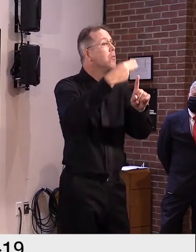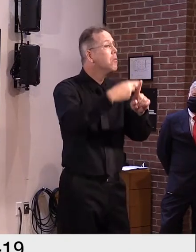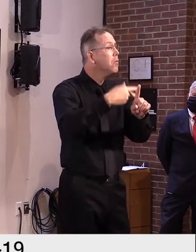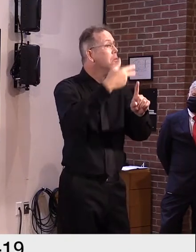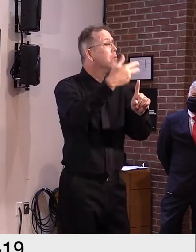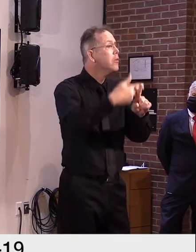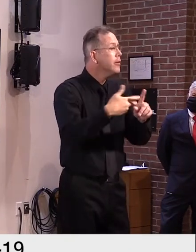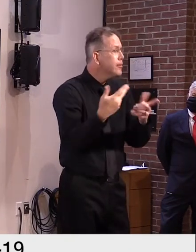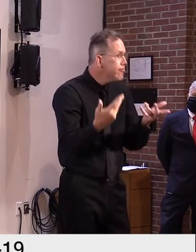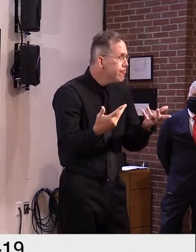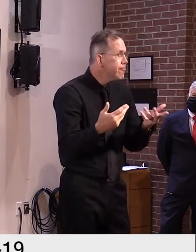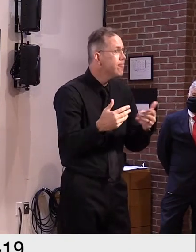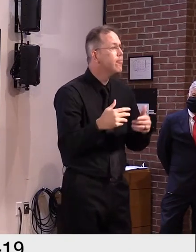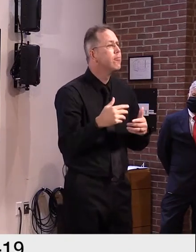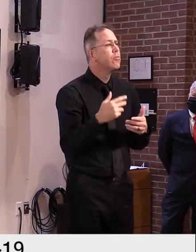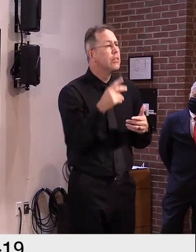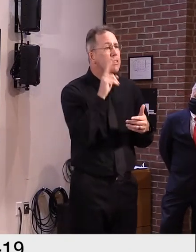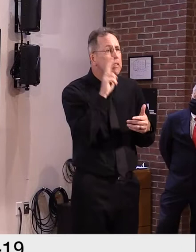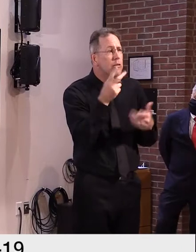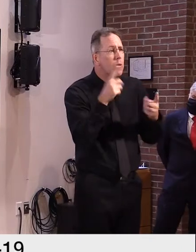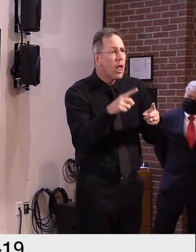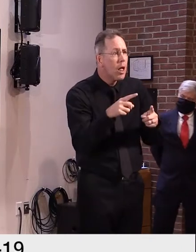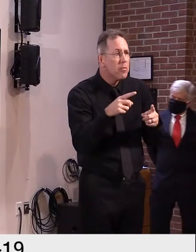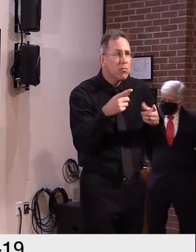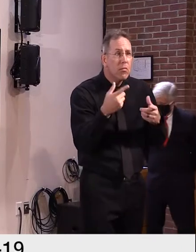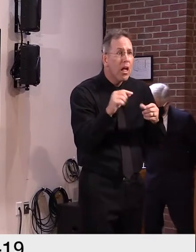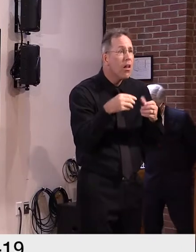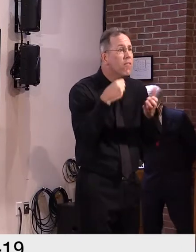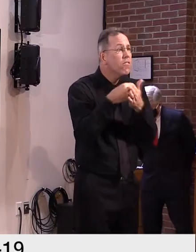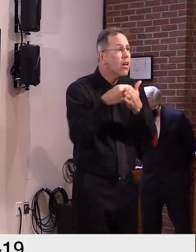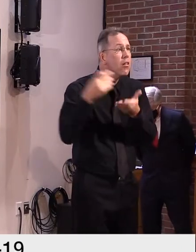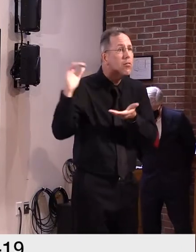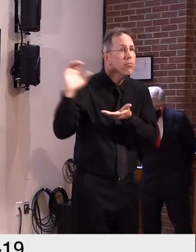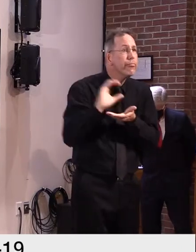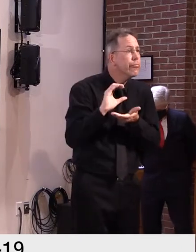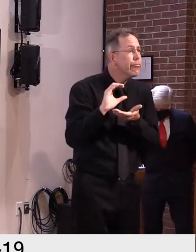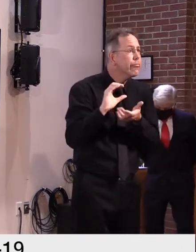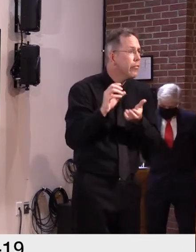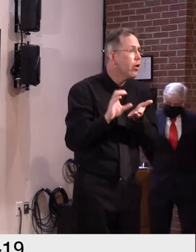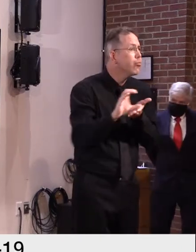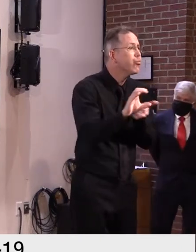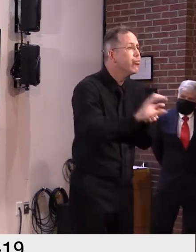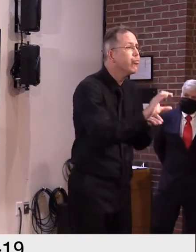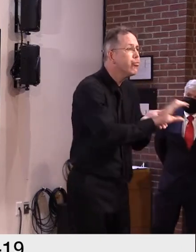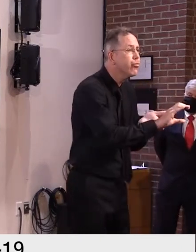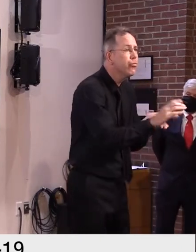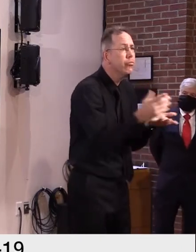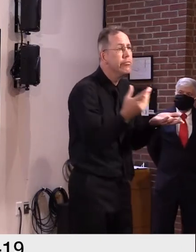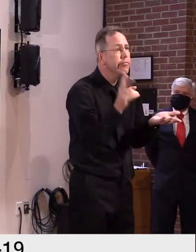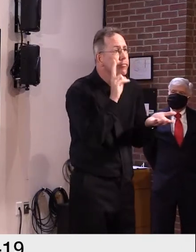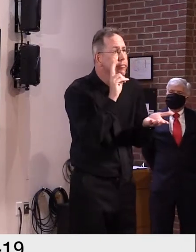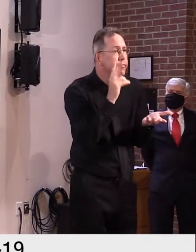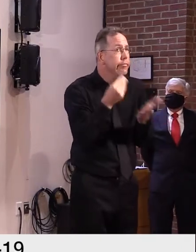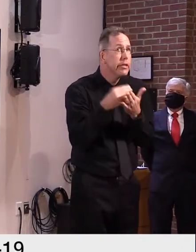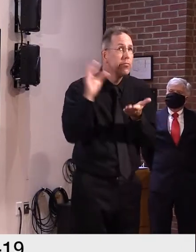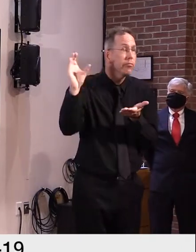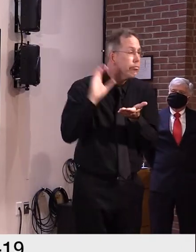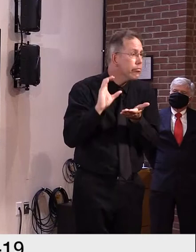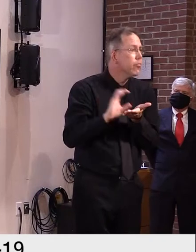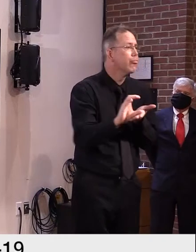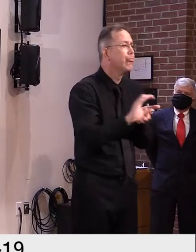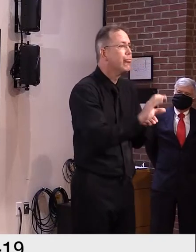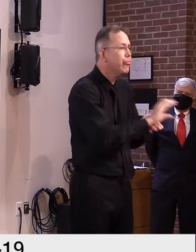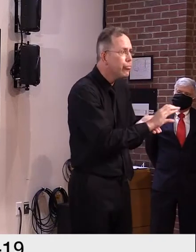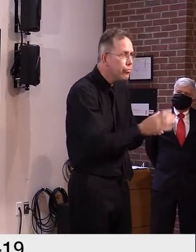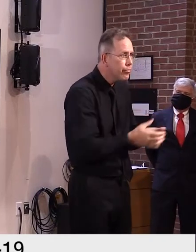any money that hasn't been released that could be utilized for other purposes. And